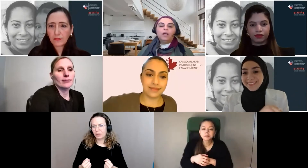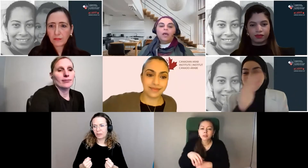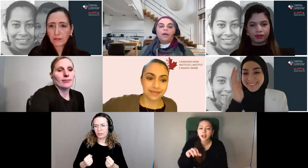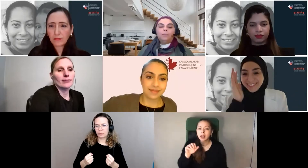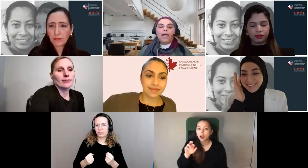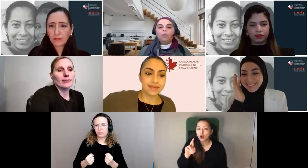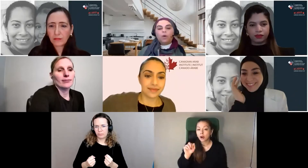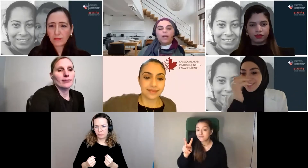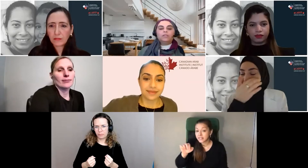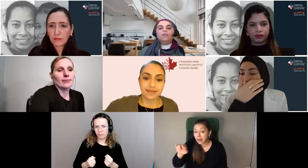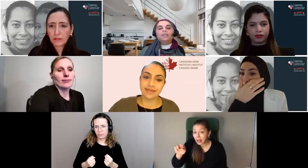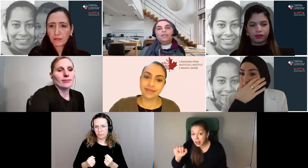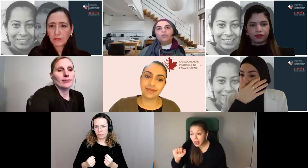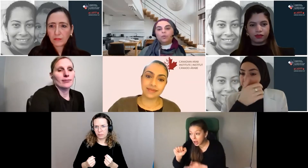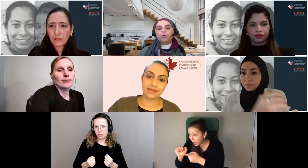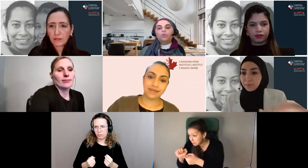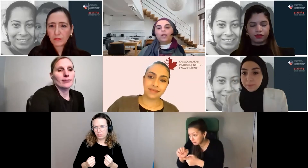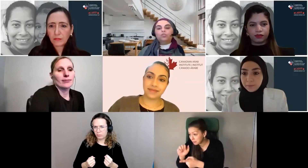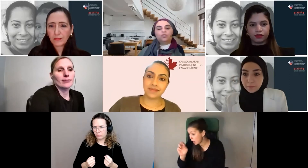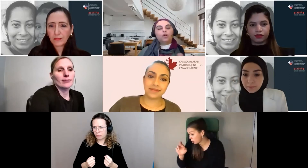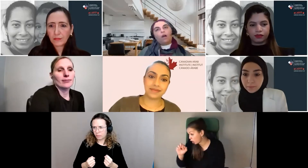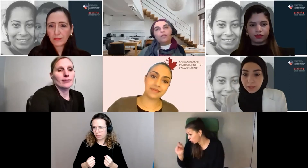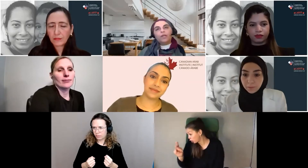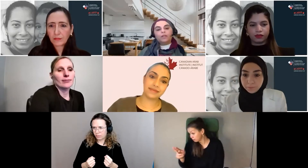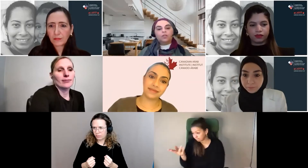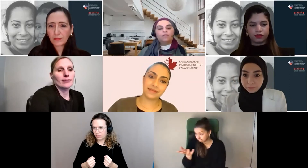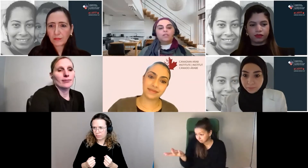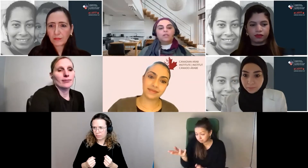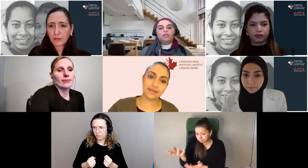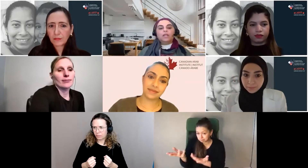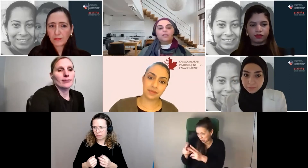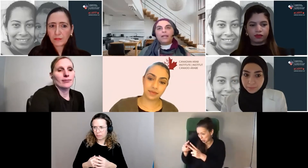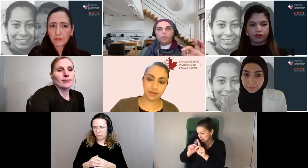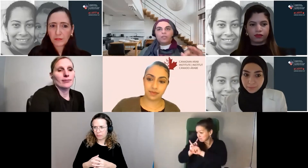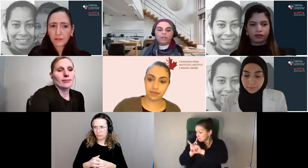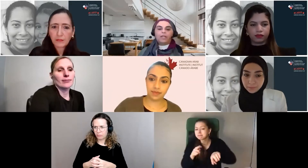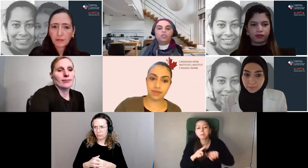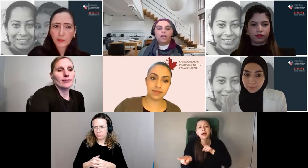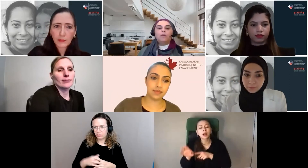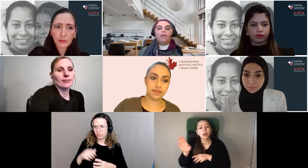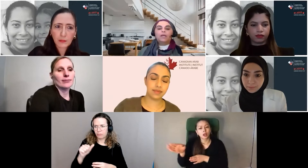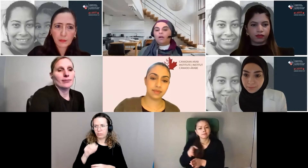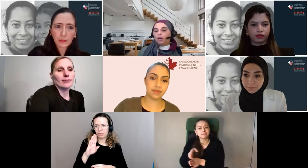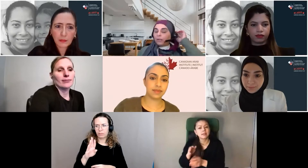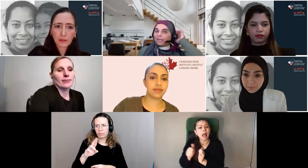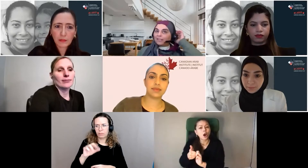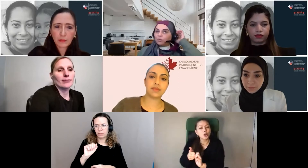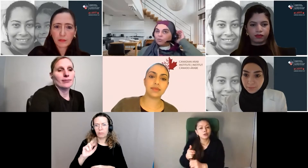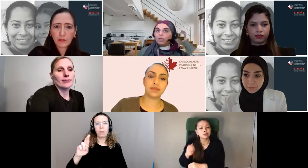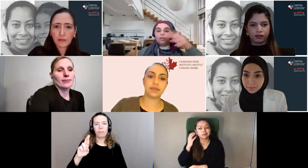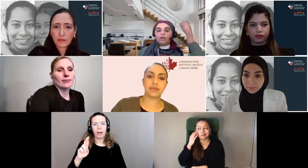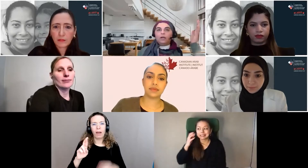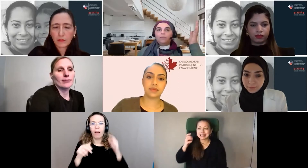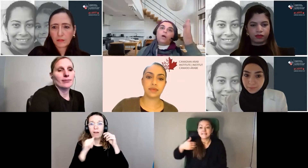but how or why was there a need for your programs to start offering the service in that specific language in Arabic? And are you planning